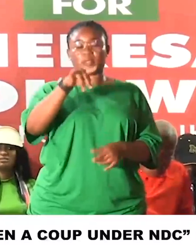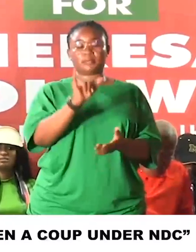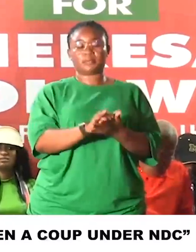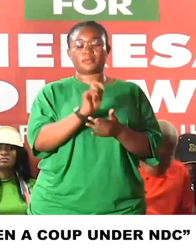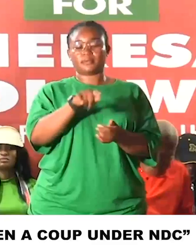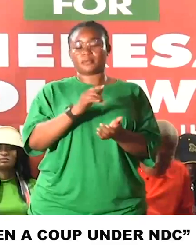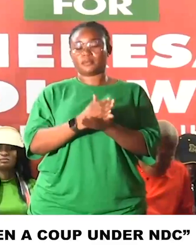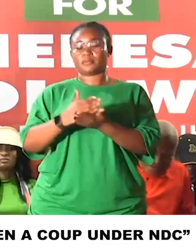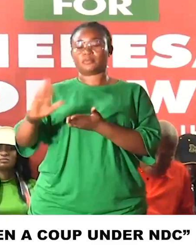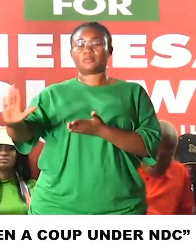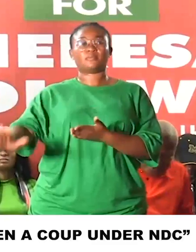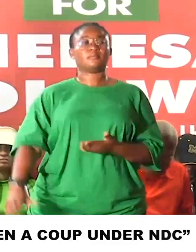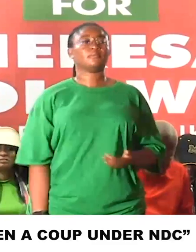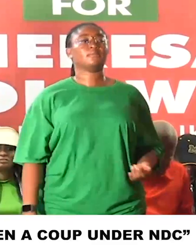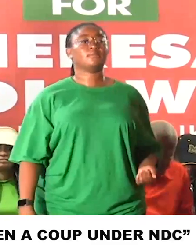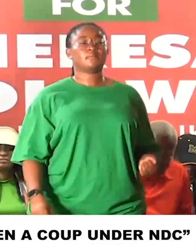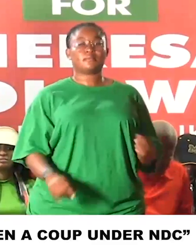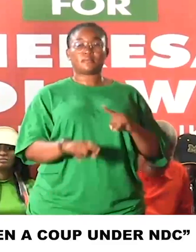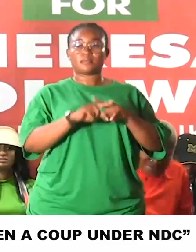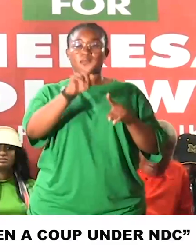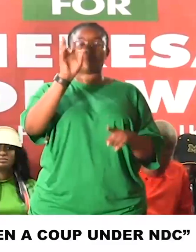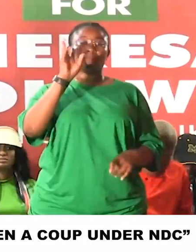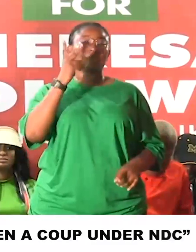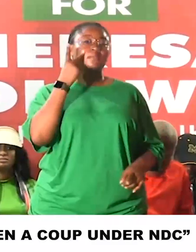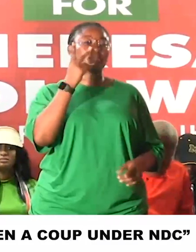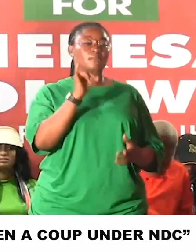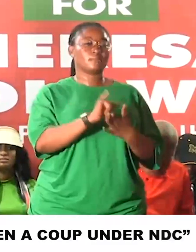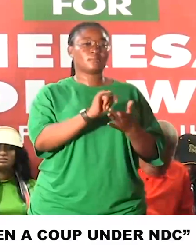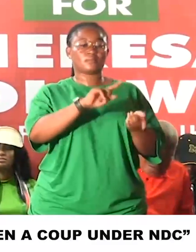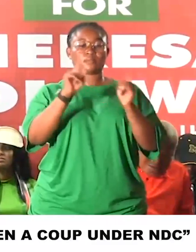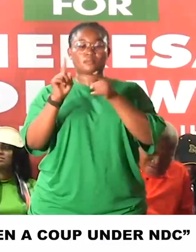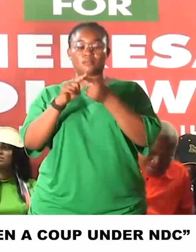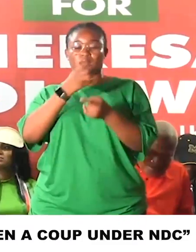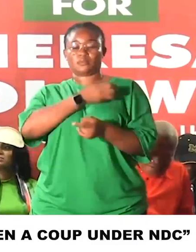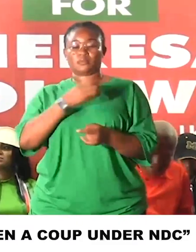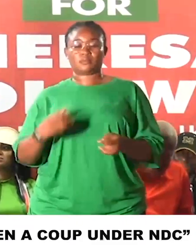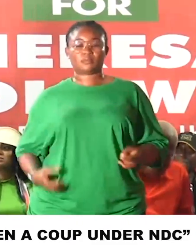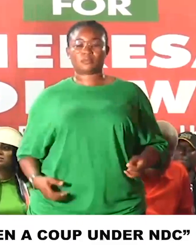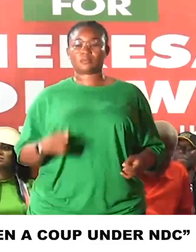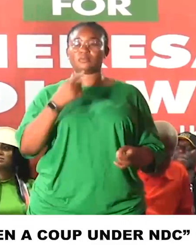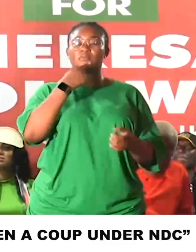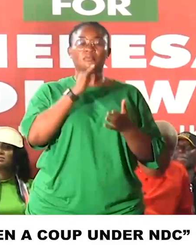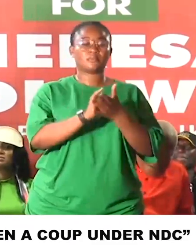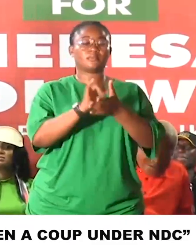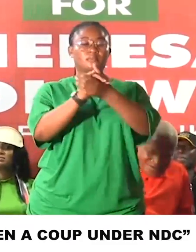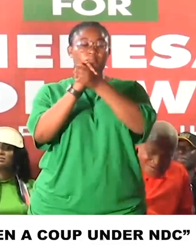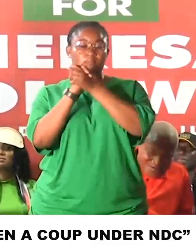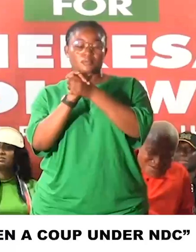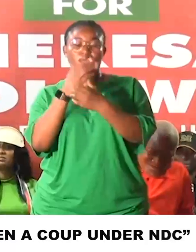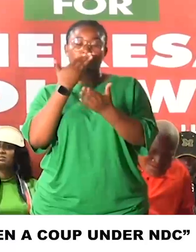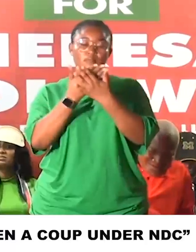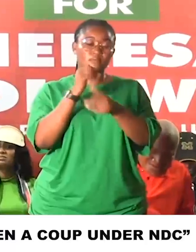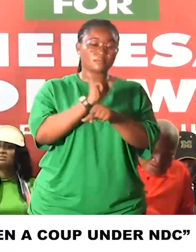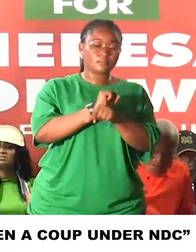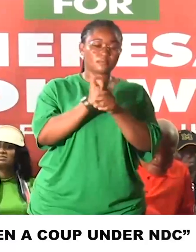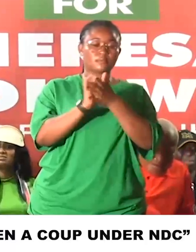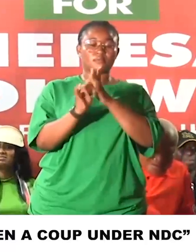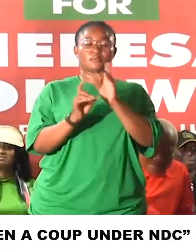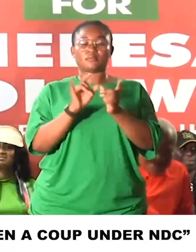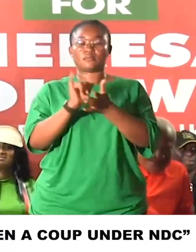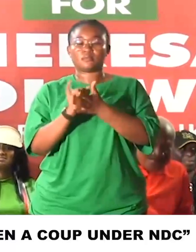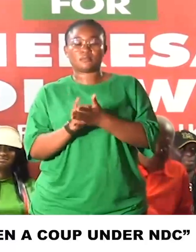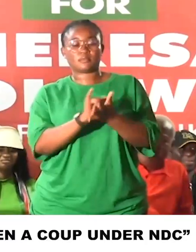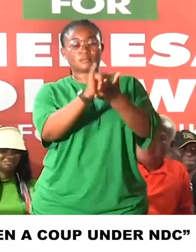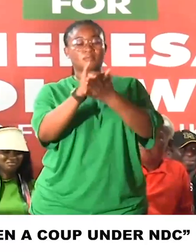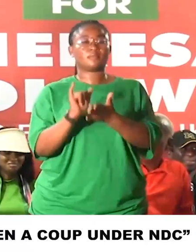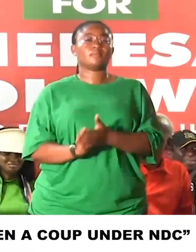mu be ko en so be wo se ye be ko ohini bi ho o se o ye bo aba so ejima pa wa ye no e na